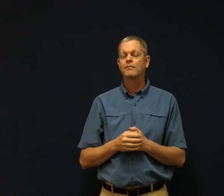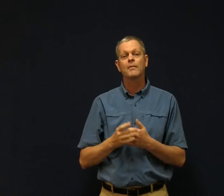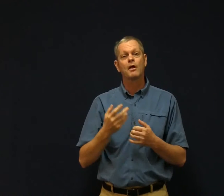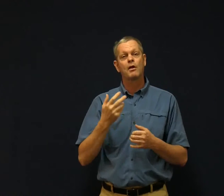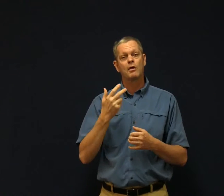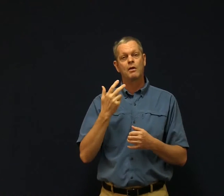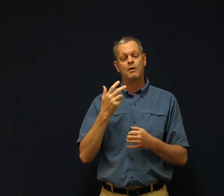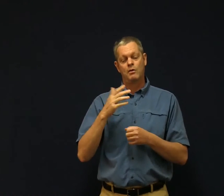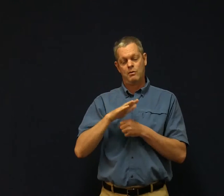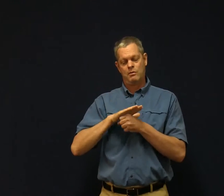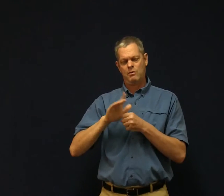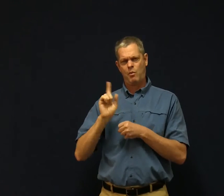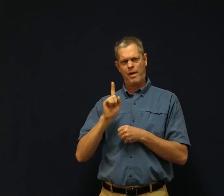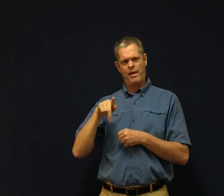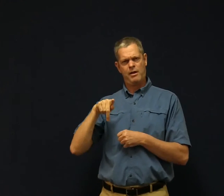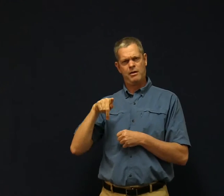the state.